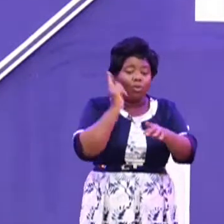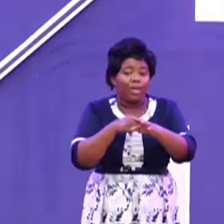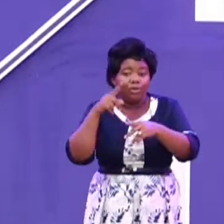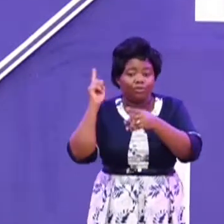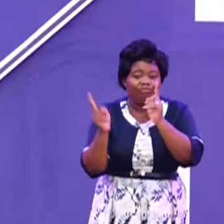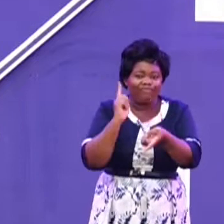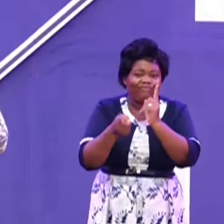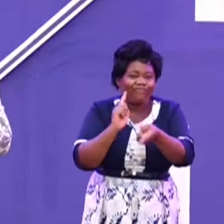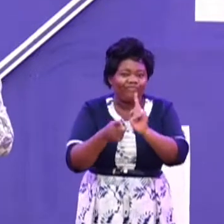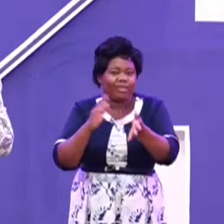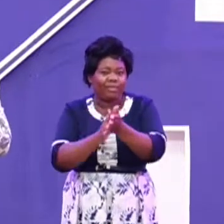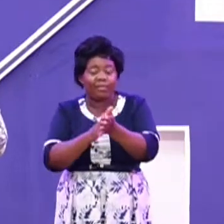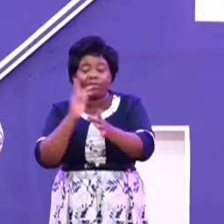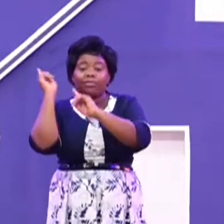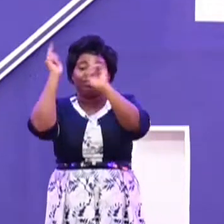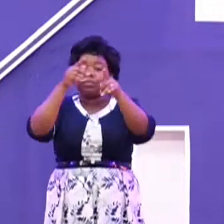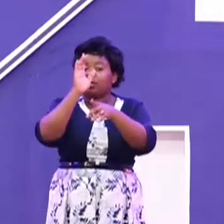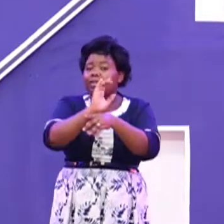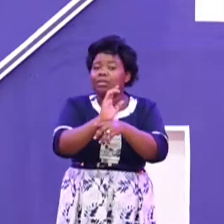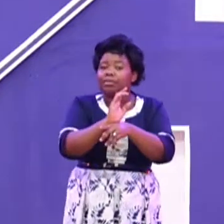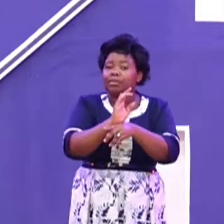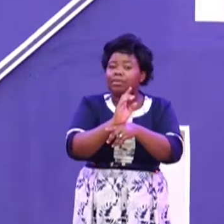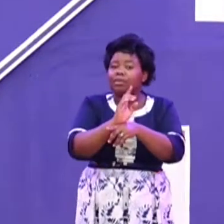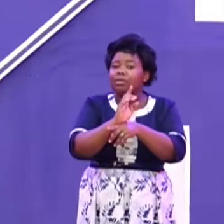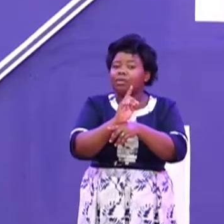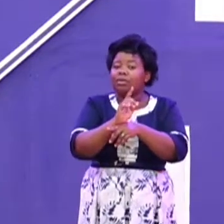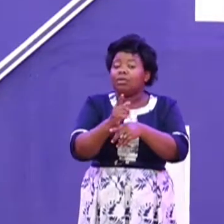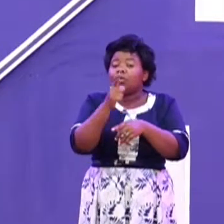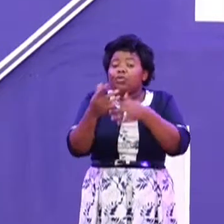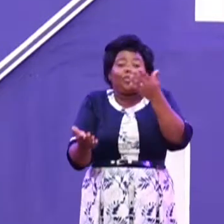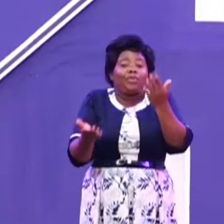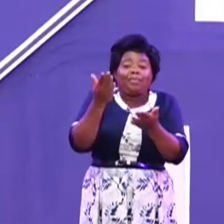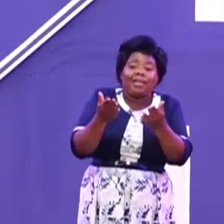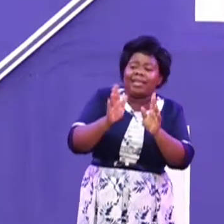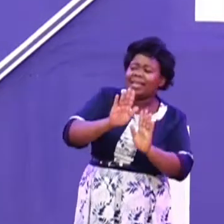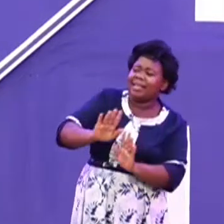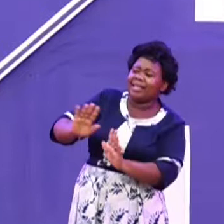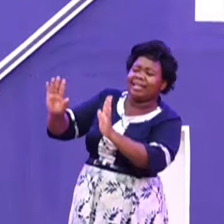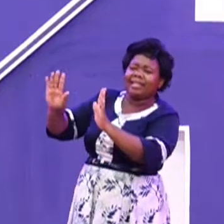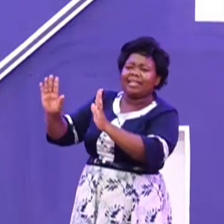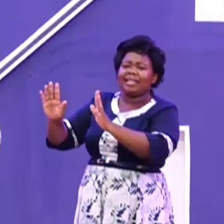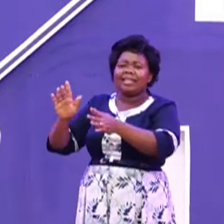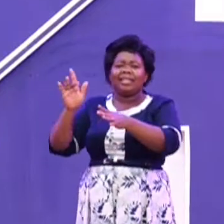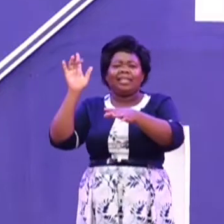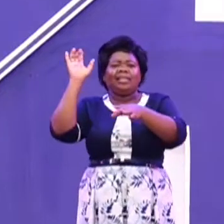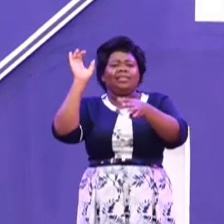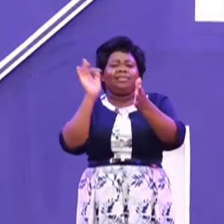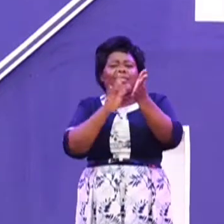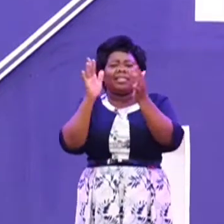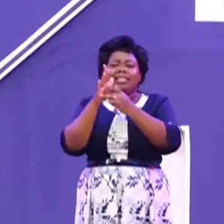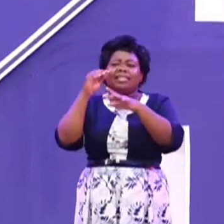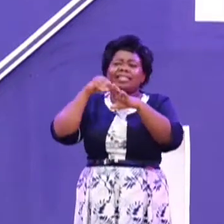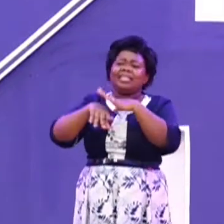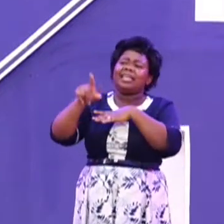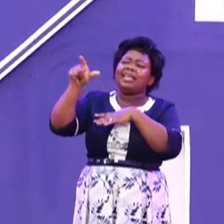You may leave Jesus in that list of the brother as you go to meet your pastor. Yes,